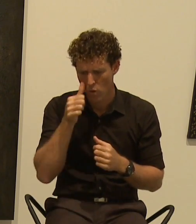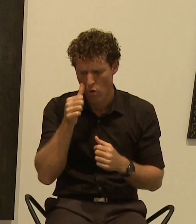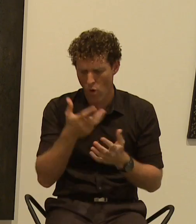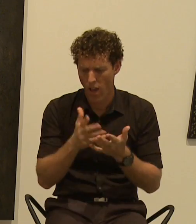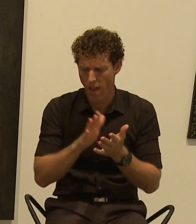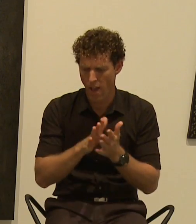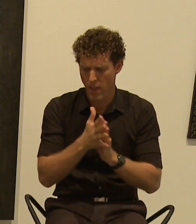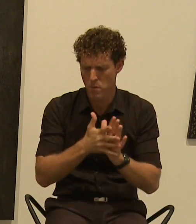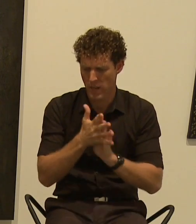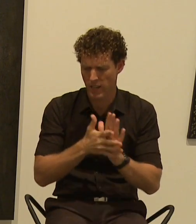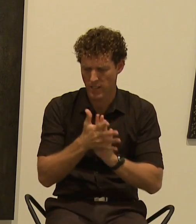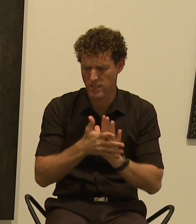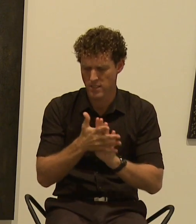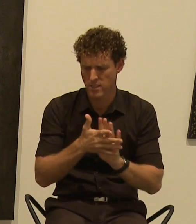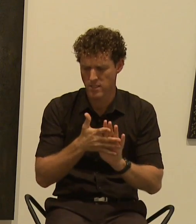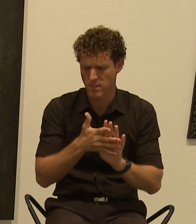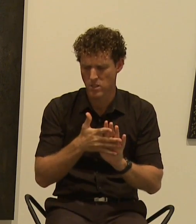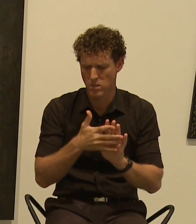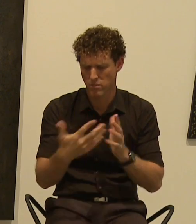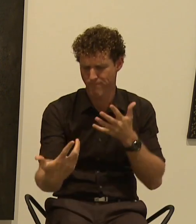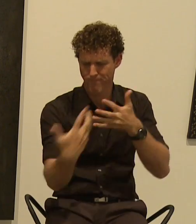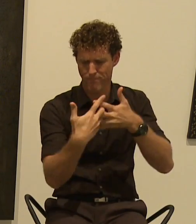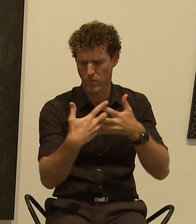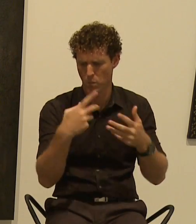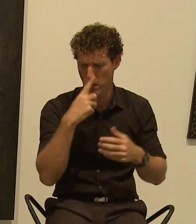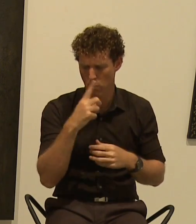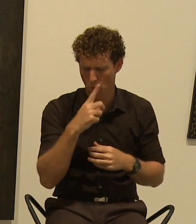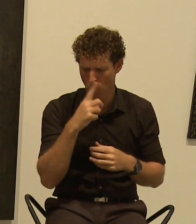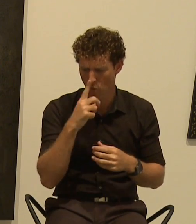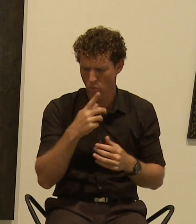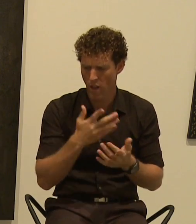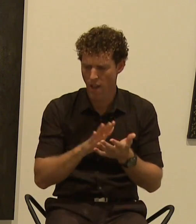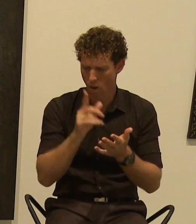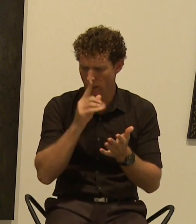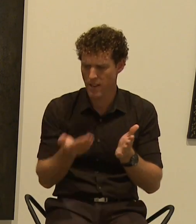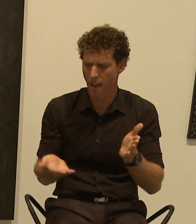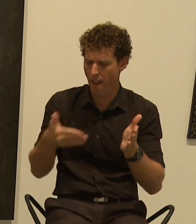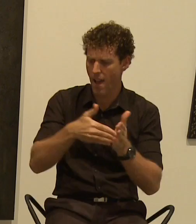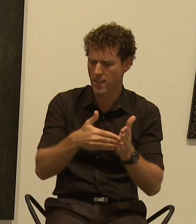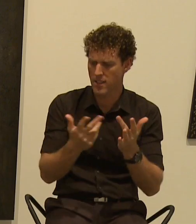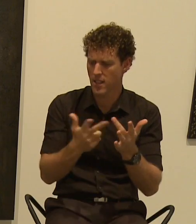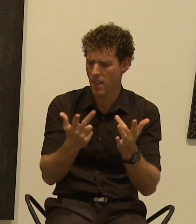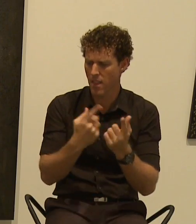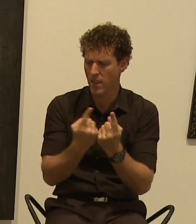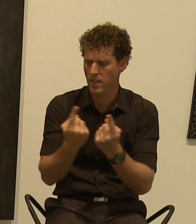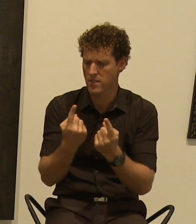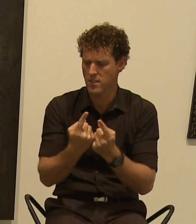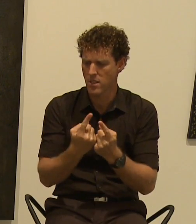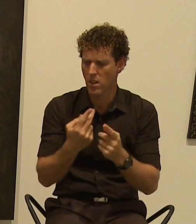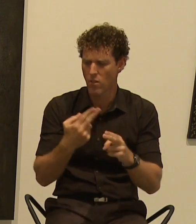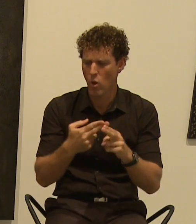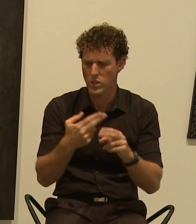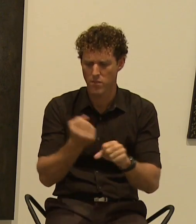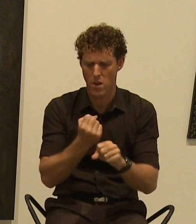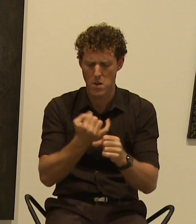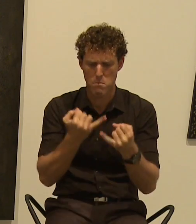what they mean to people, and adding something so that people